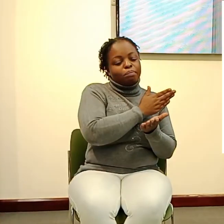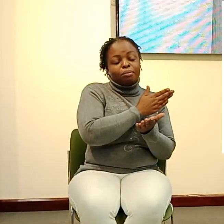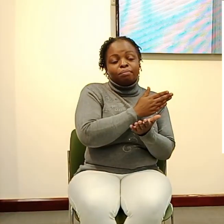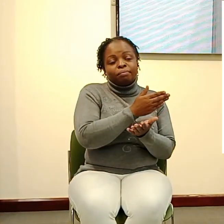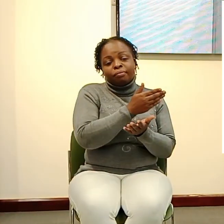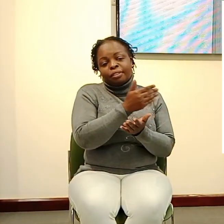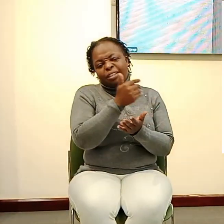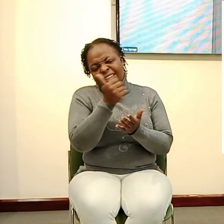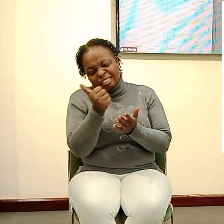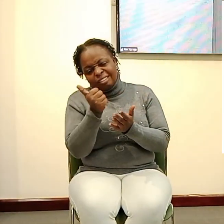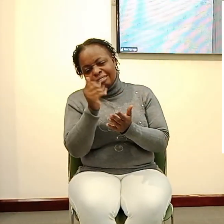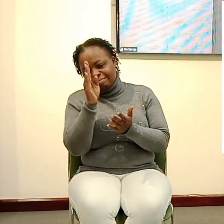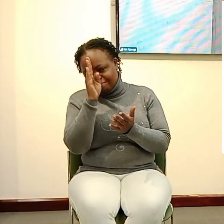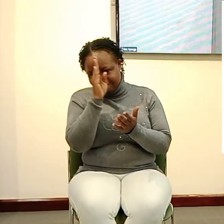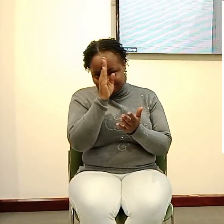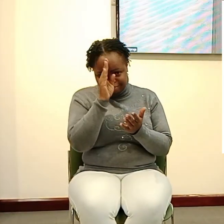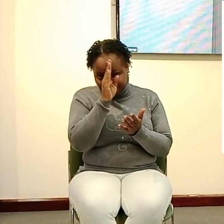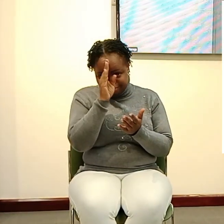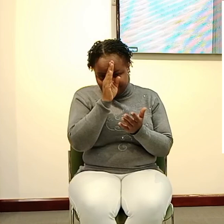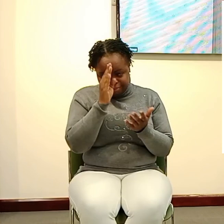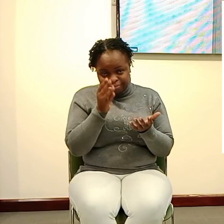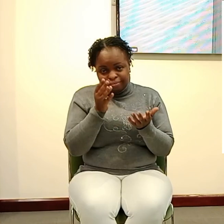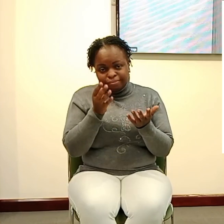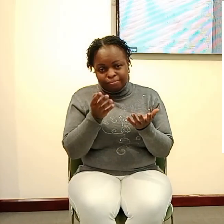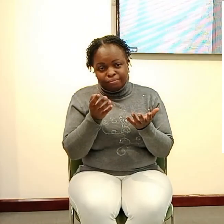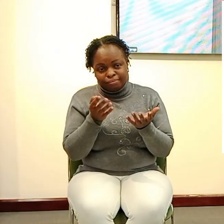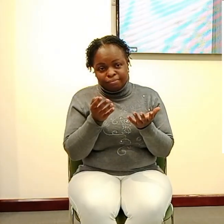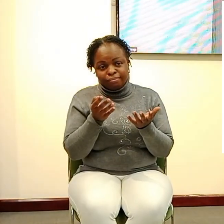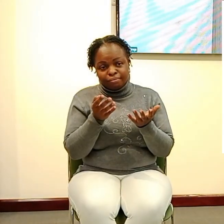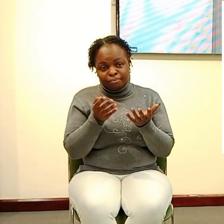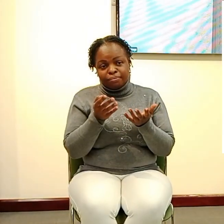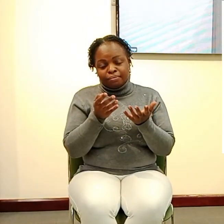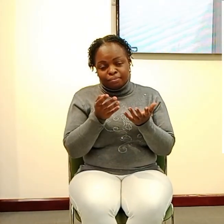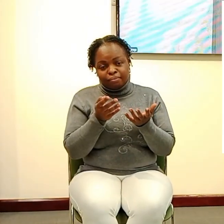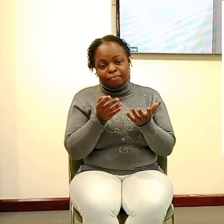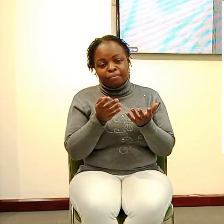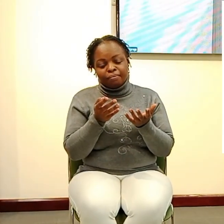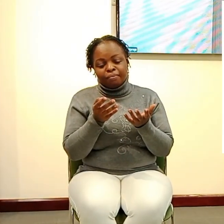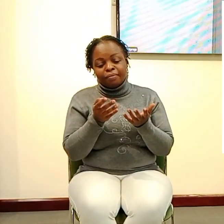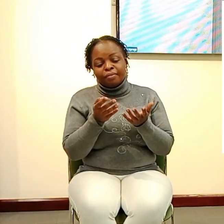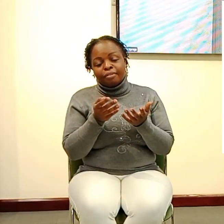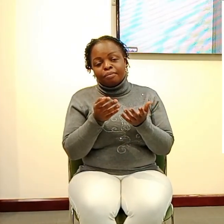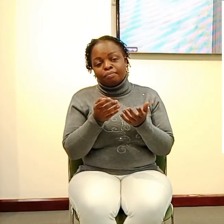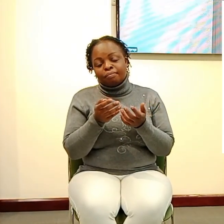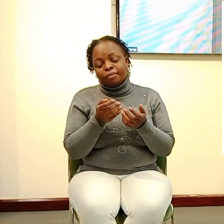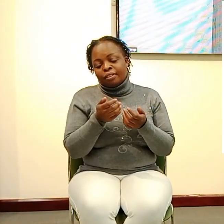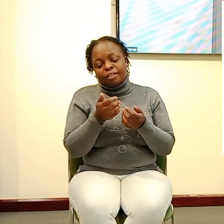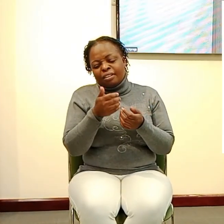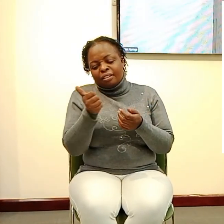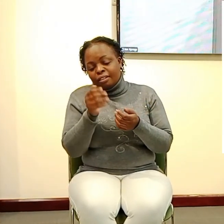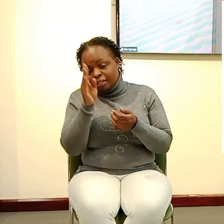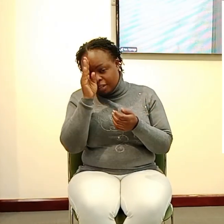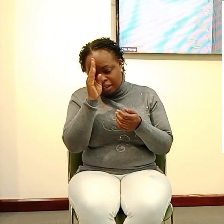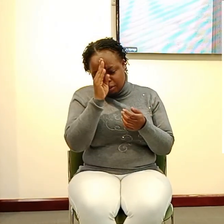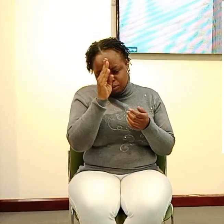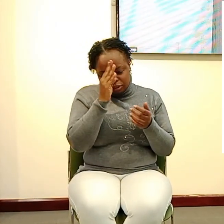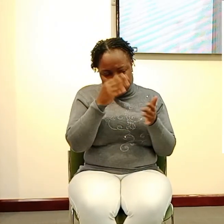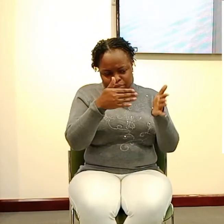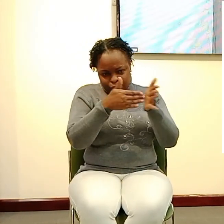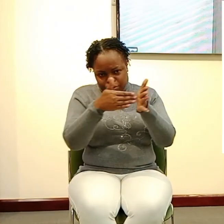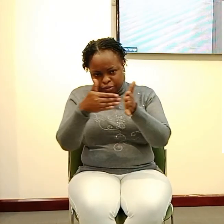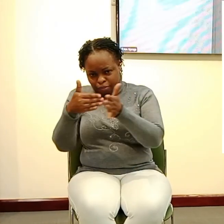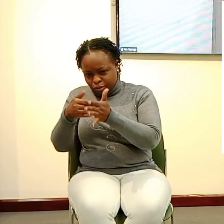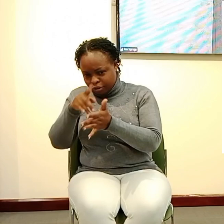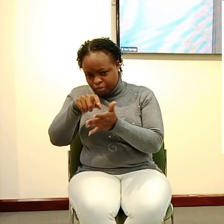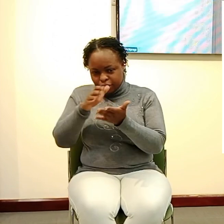you know, those things that have found place where our pathways are, you know? But